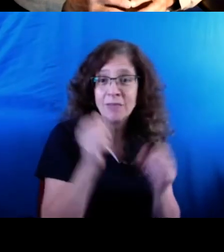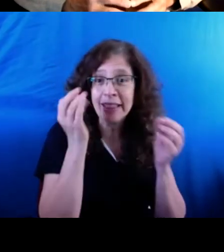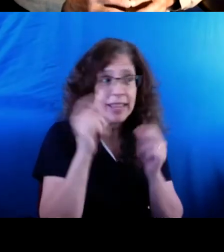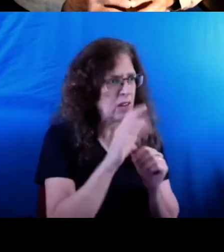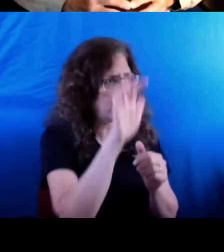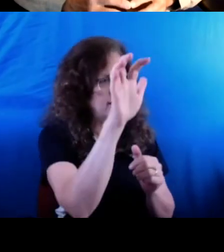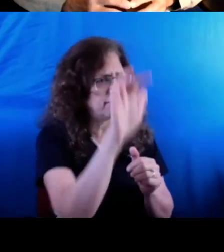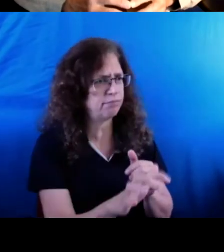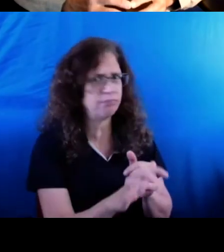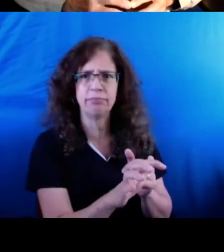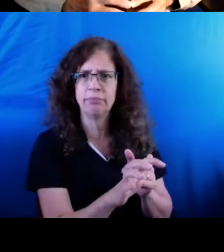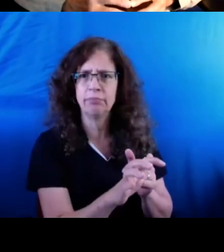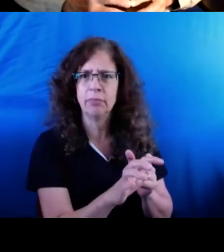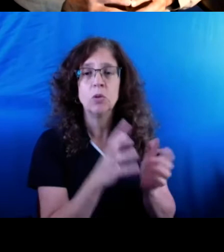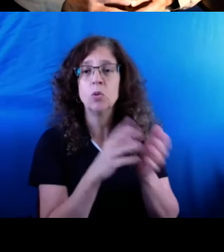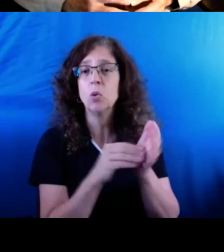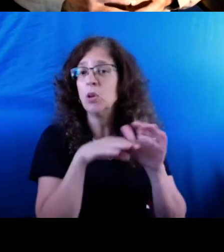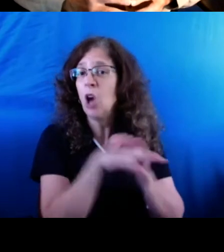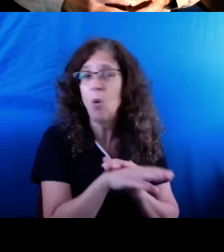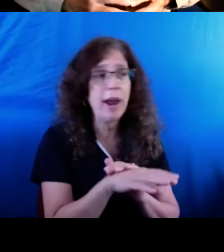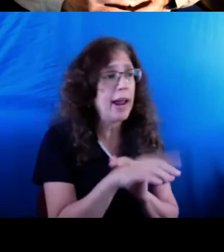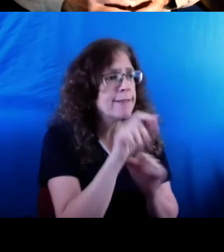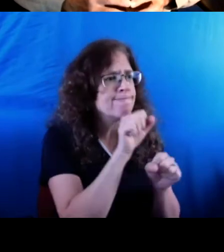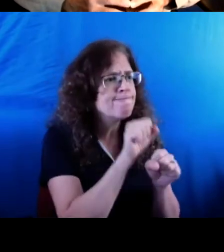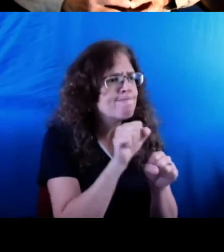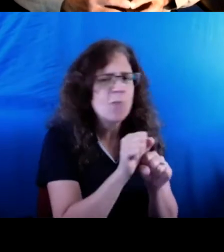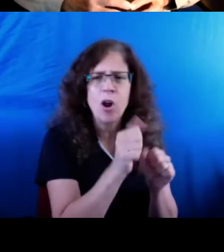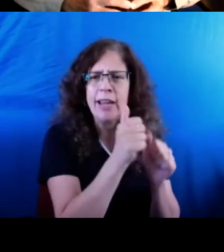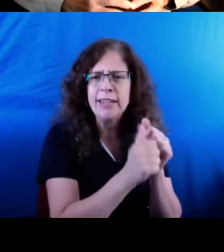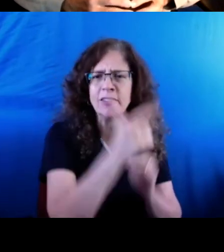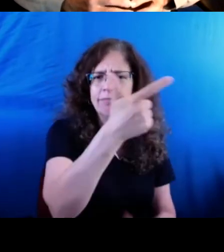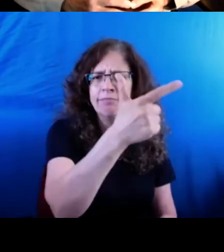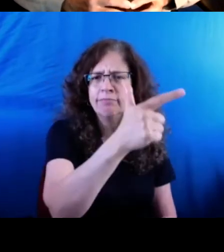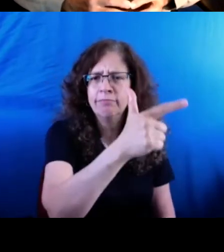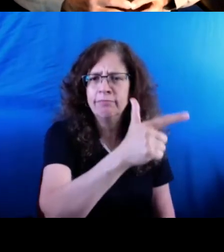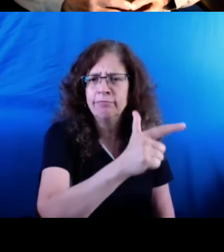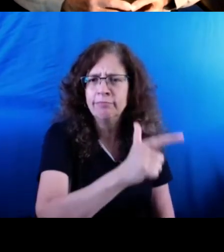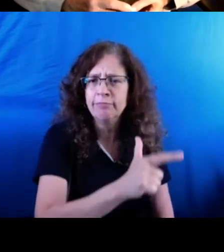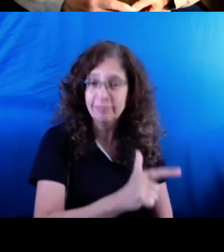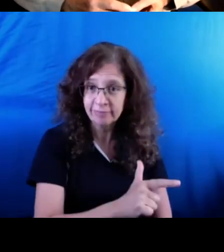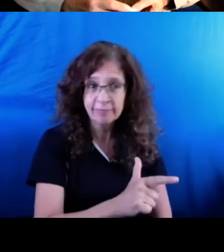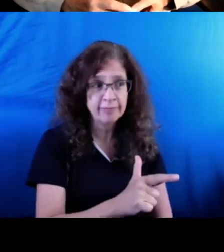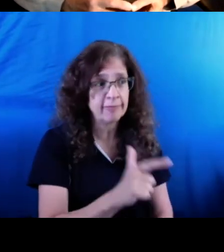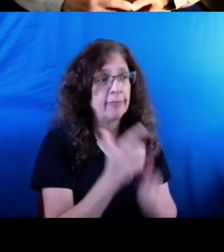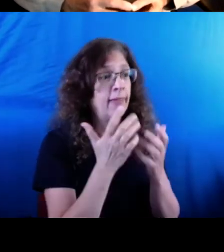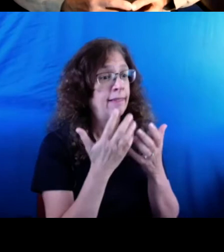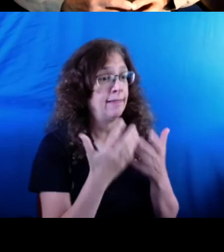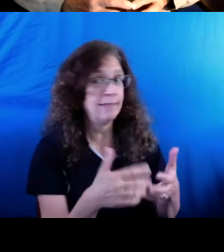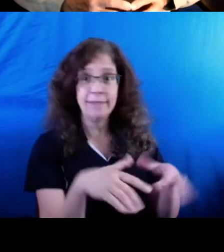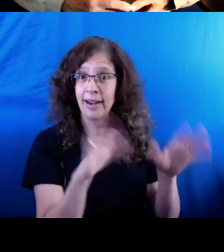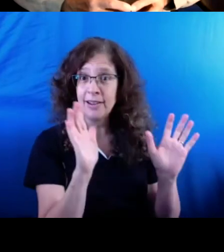For each grade, it's all listed. So the student can go in and work on each of